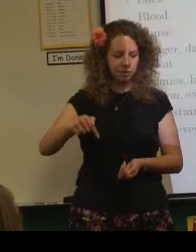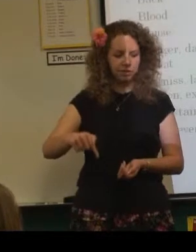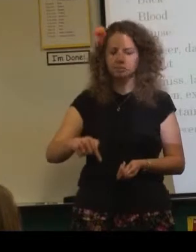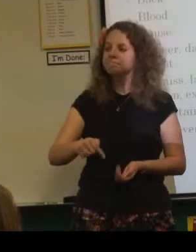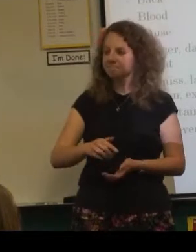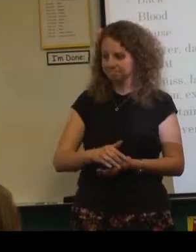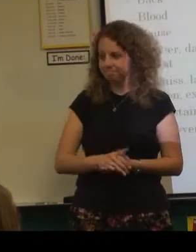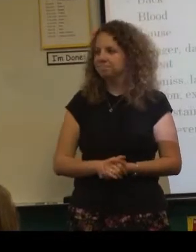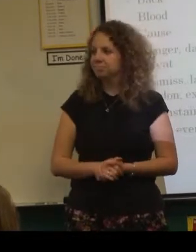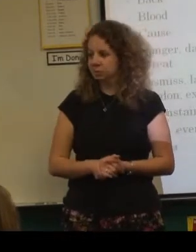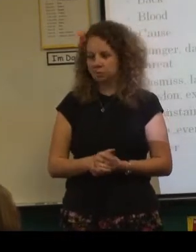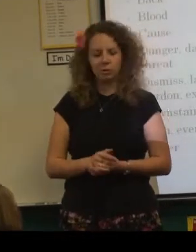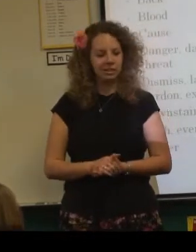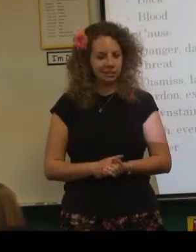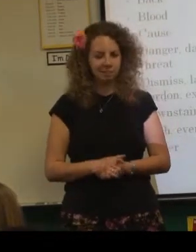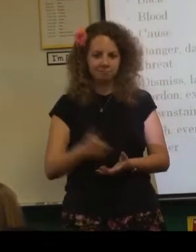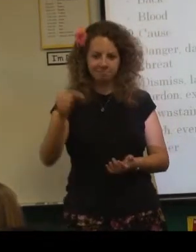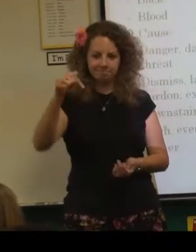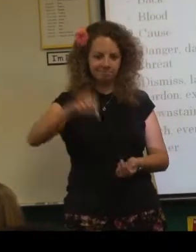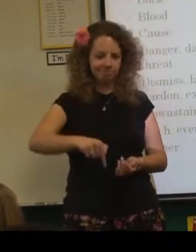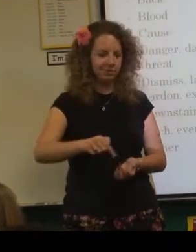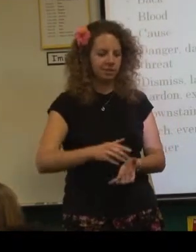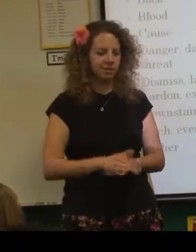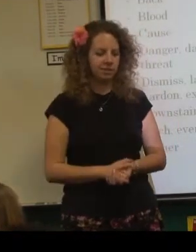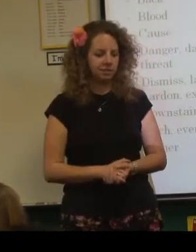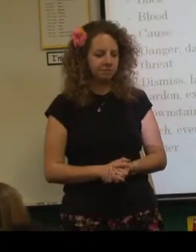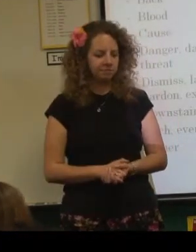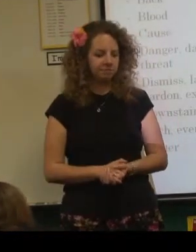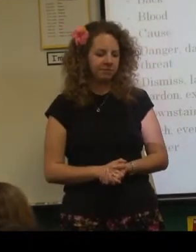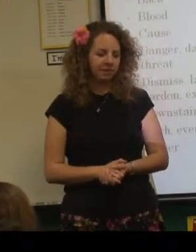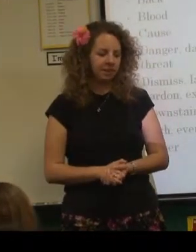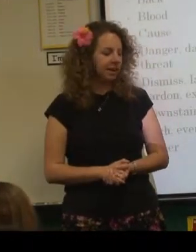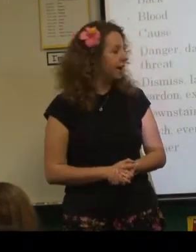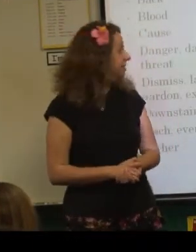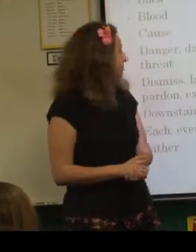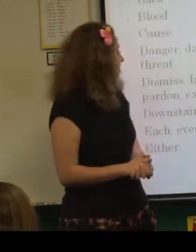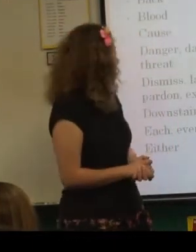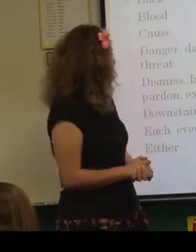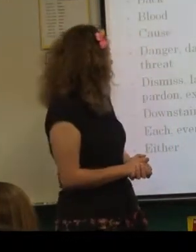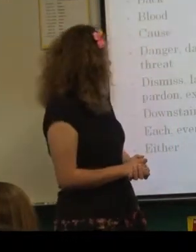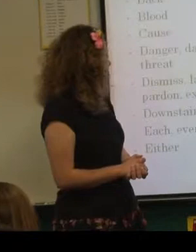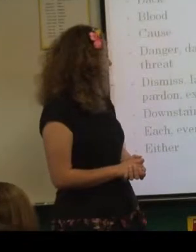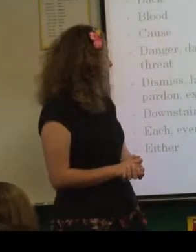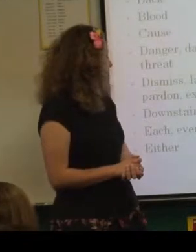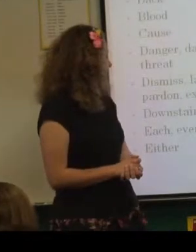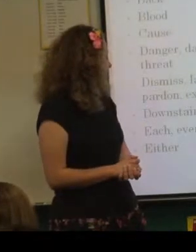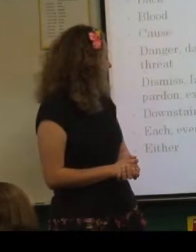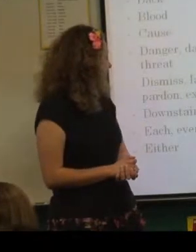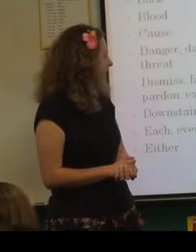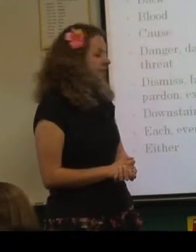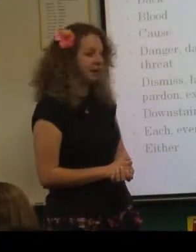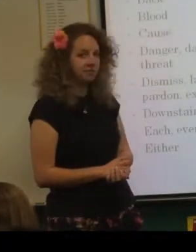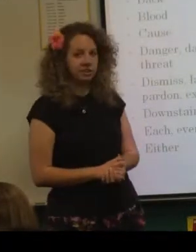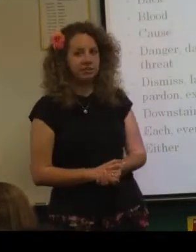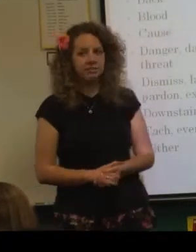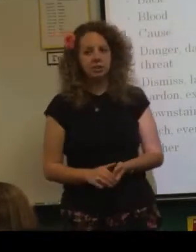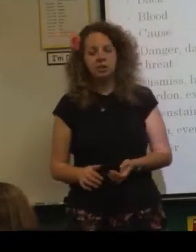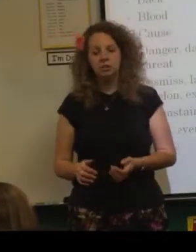Downstairs. Just pointing down, downstairs. And then we have each and every.